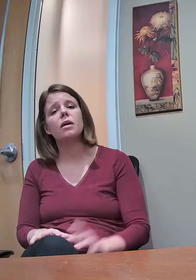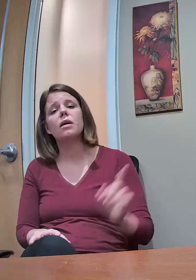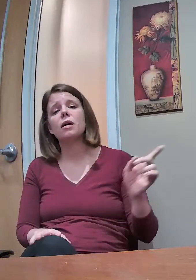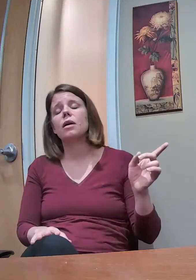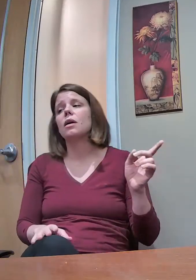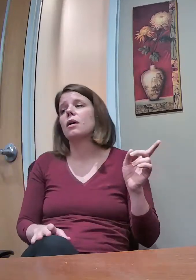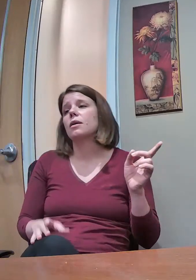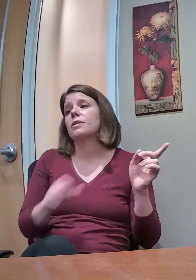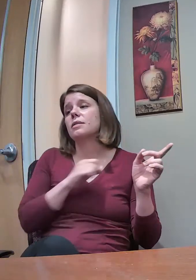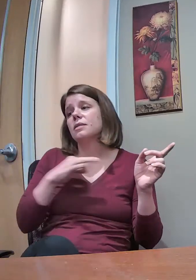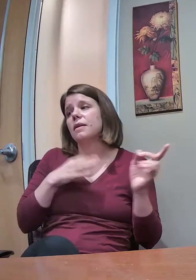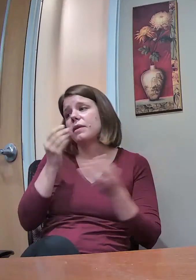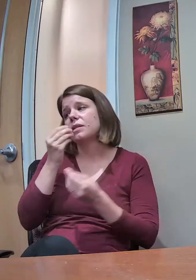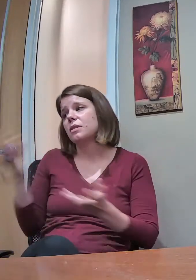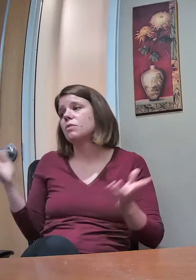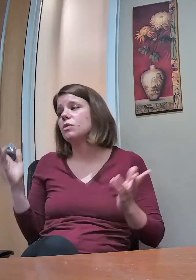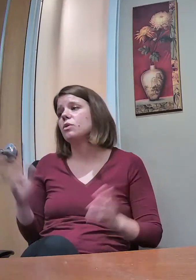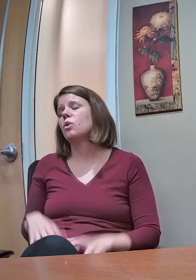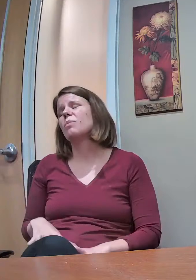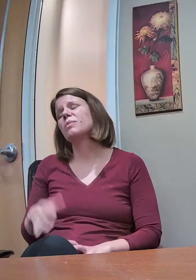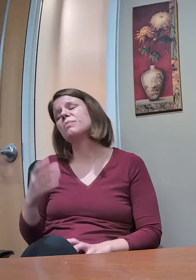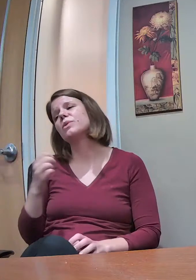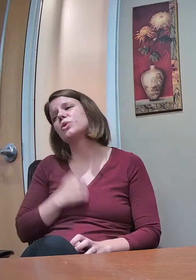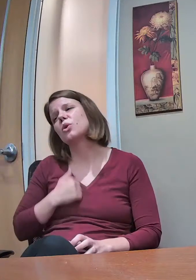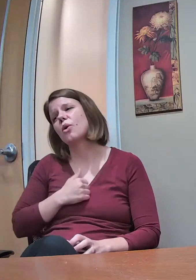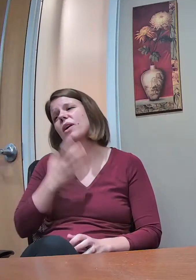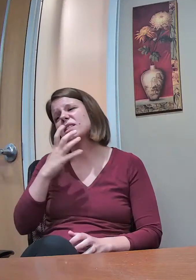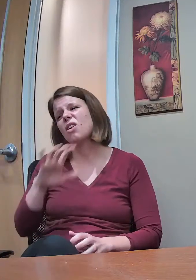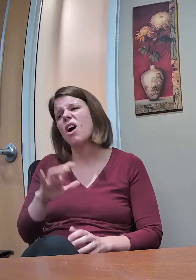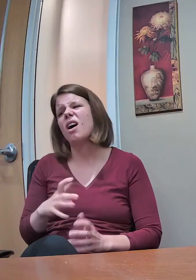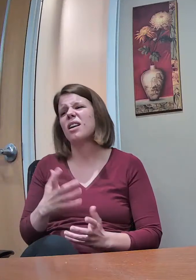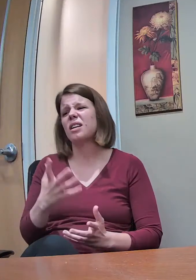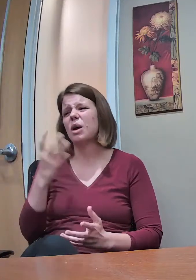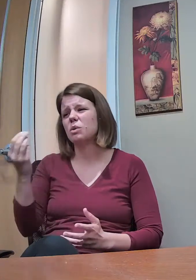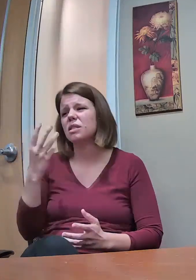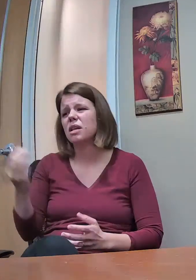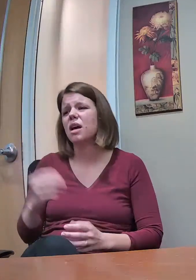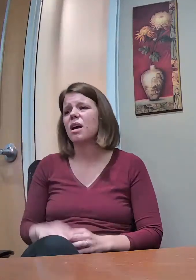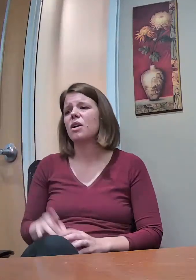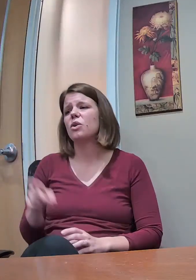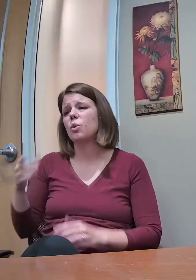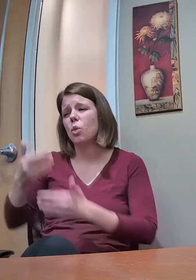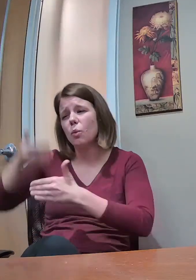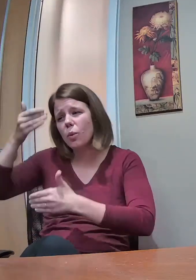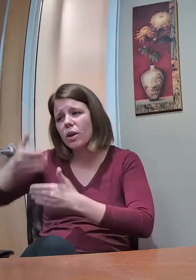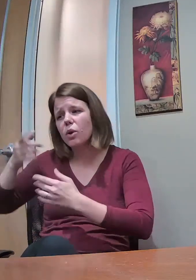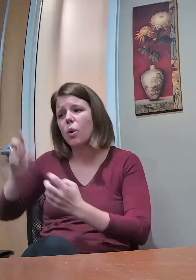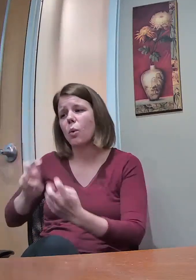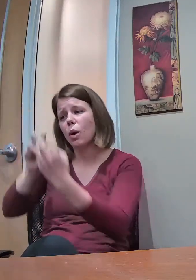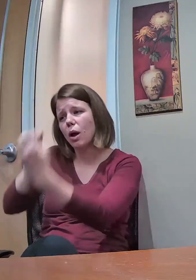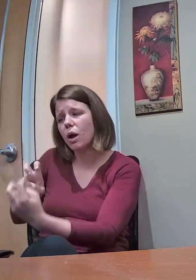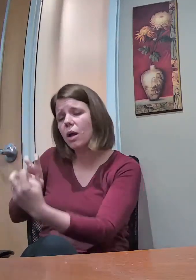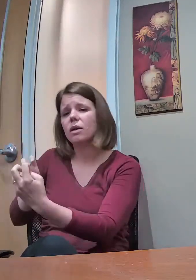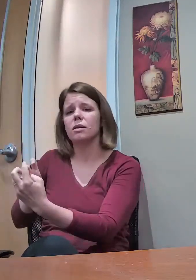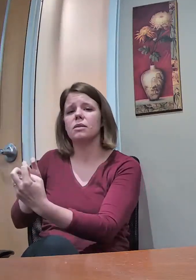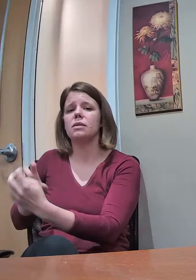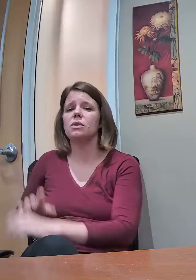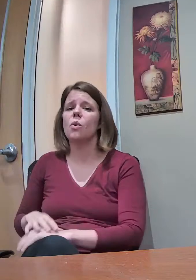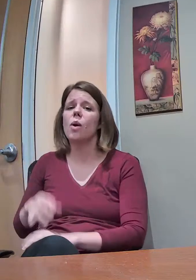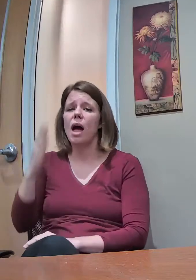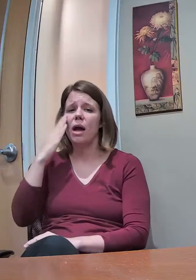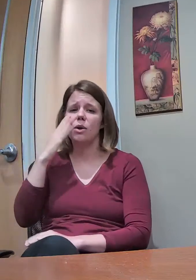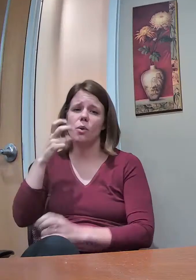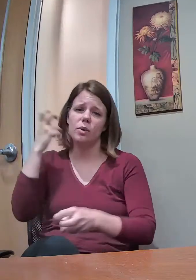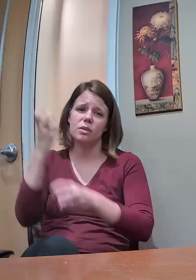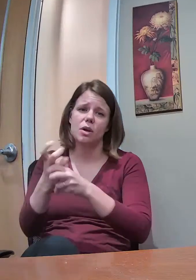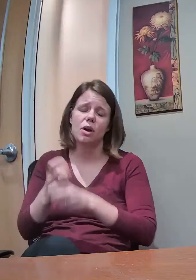told, it's too hot or whatever, you'll have to go to a window visit. And it's hard on the resident and it's hard on the family. And it's hard on the staff